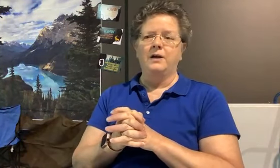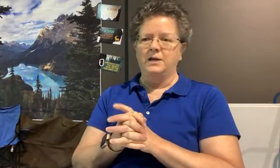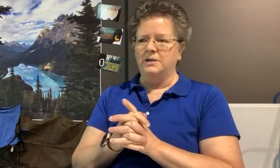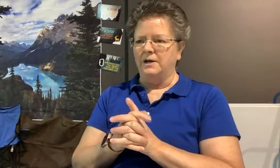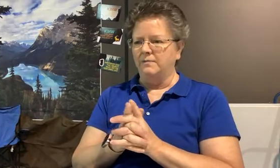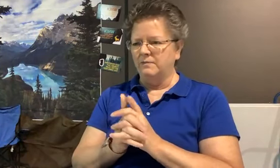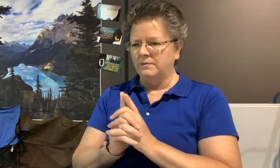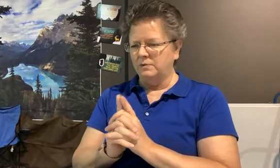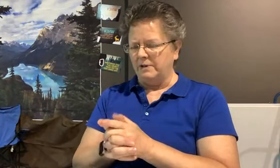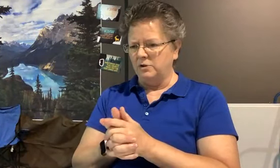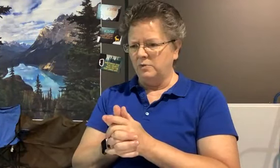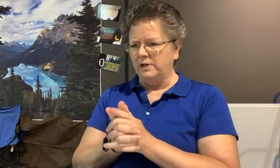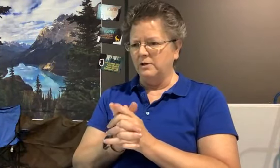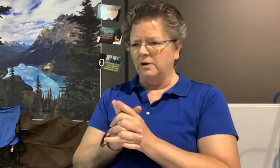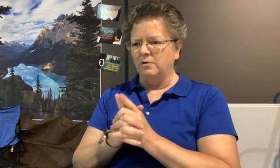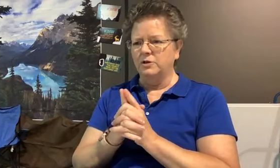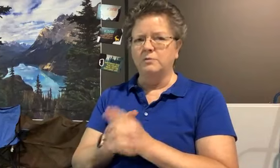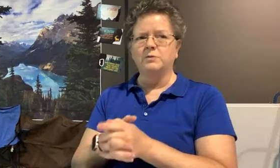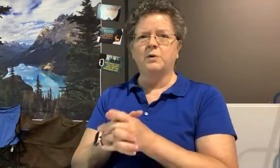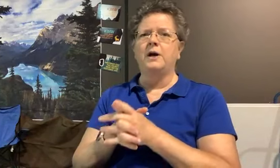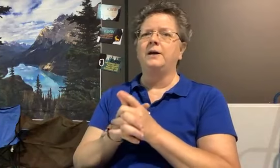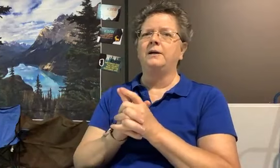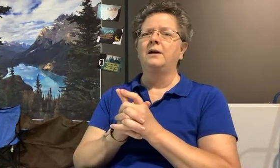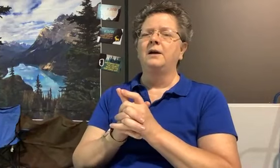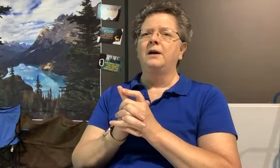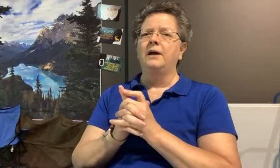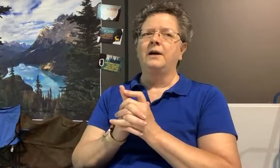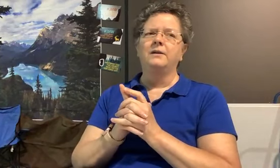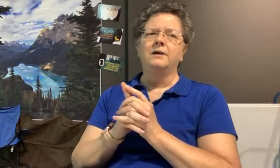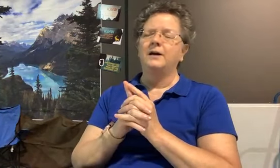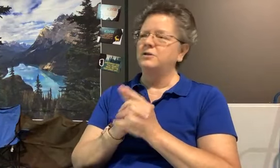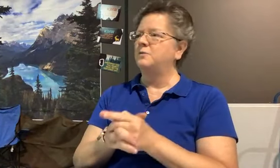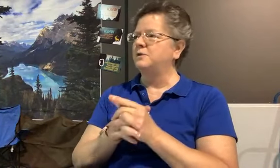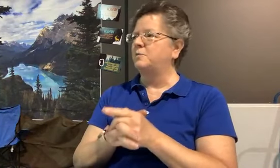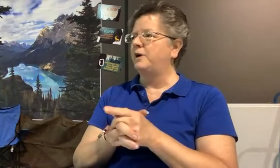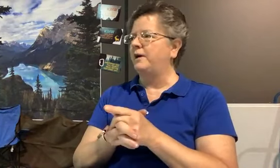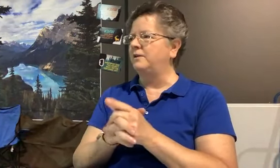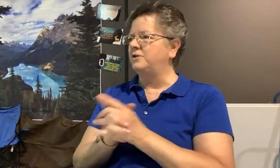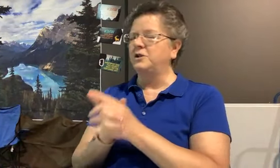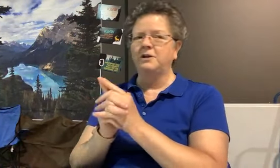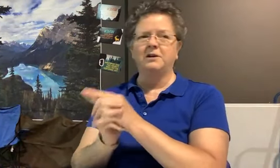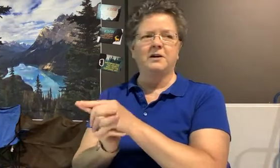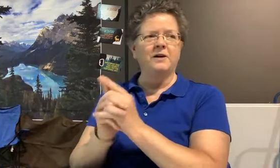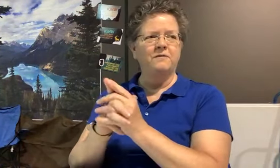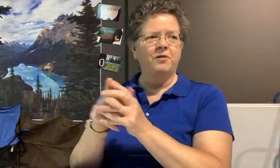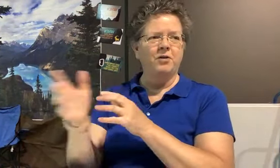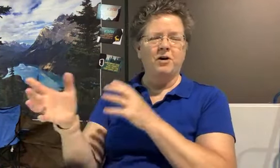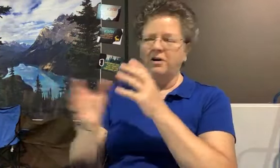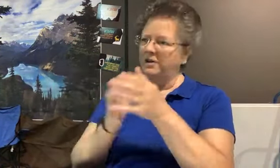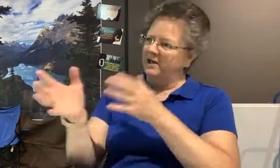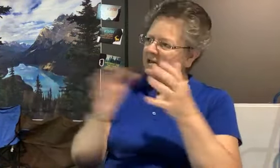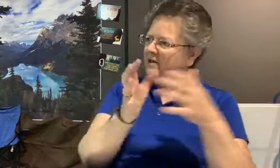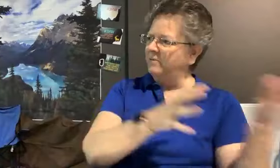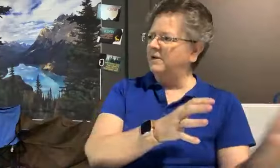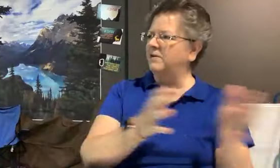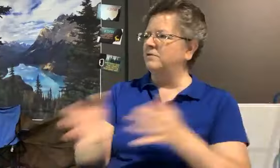And about 2 weeks ago, she was praying, and as she was praying, then she got a phone call that ended up giving her